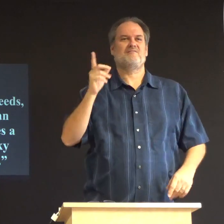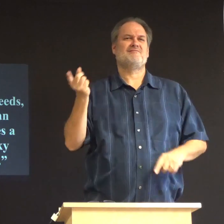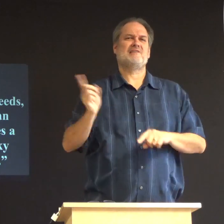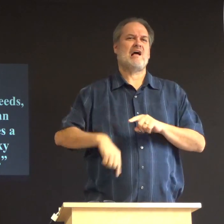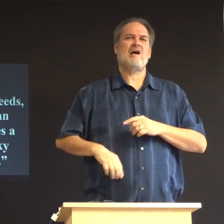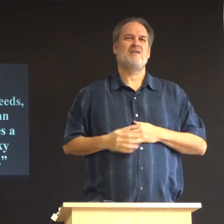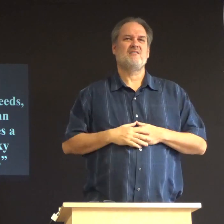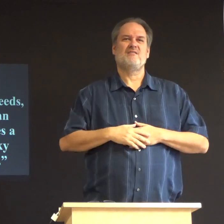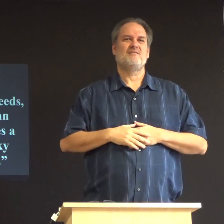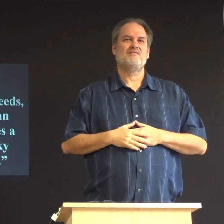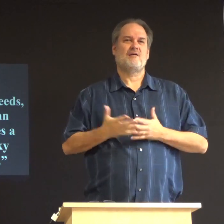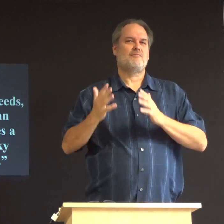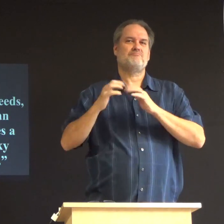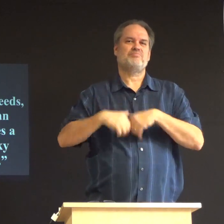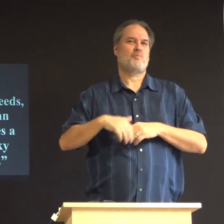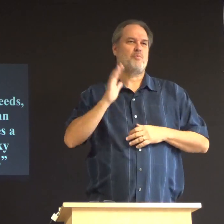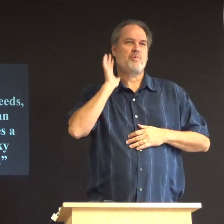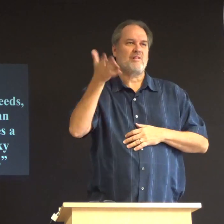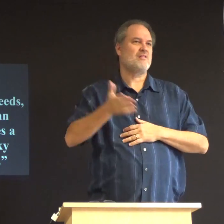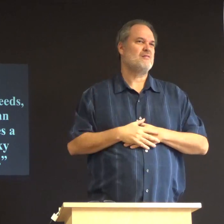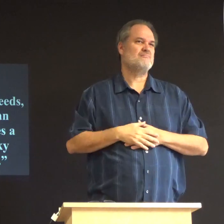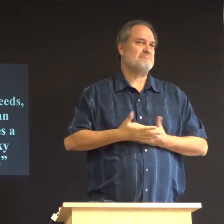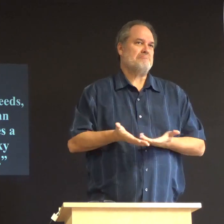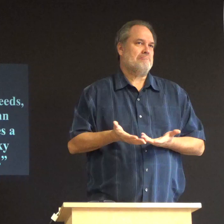be equal with God, but they can't. They fall.